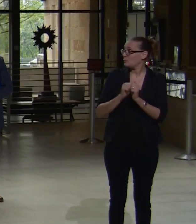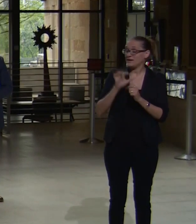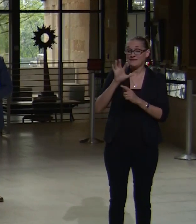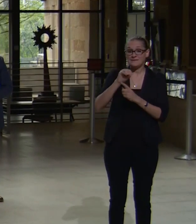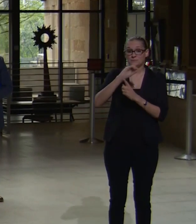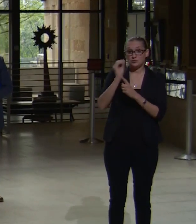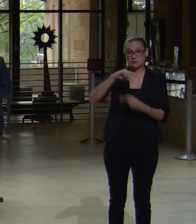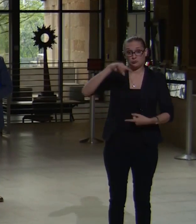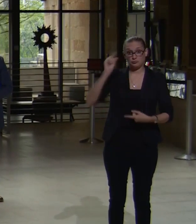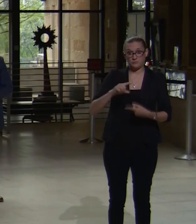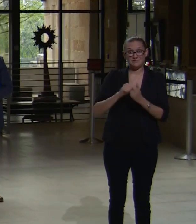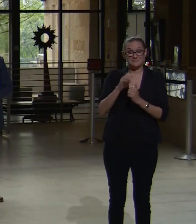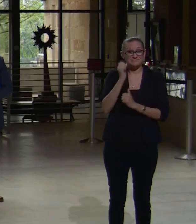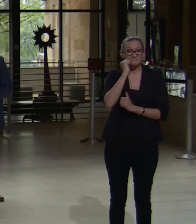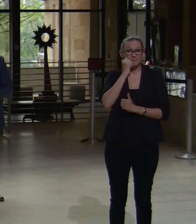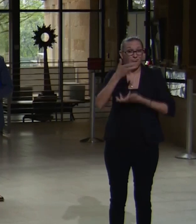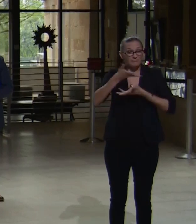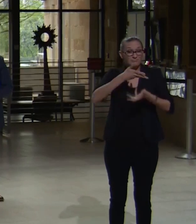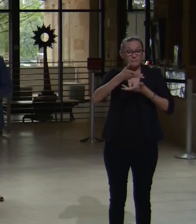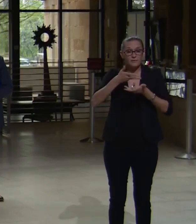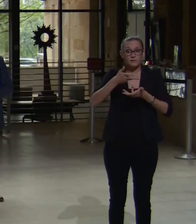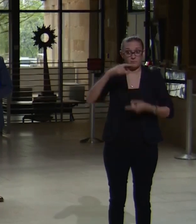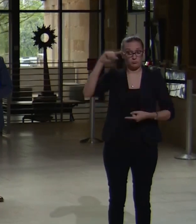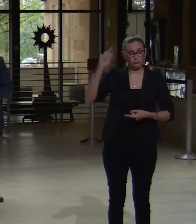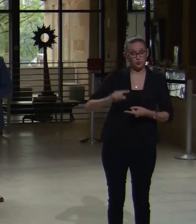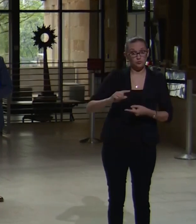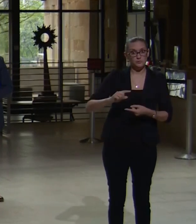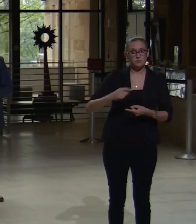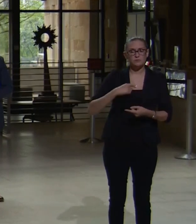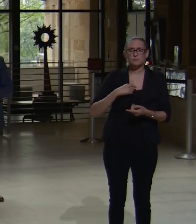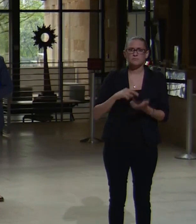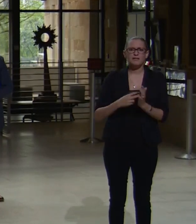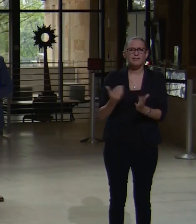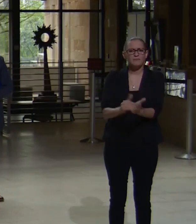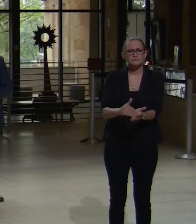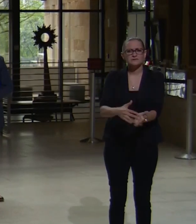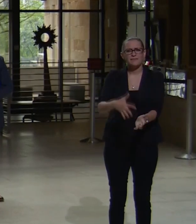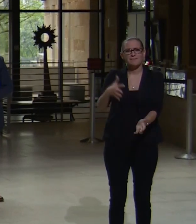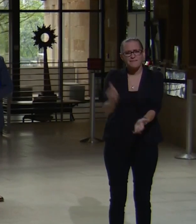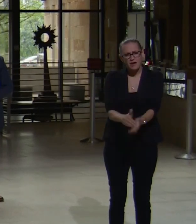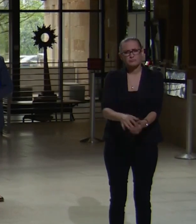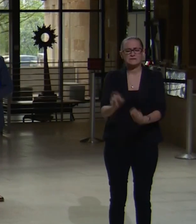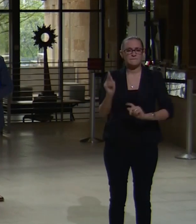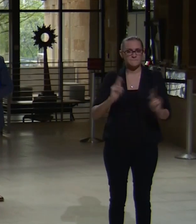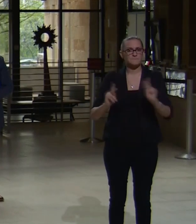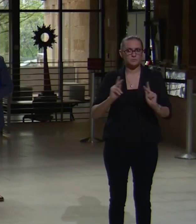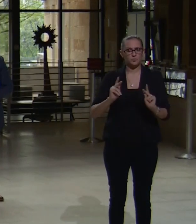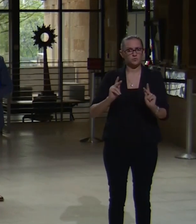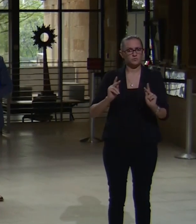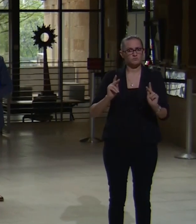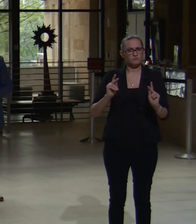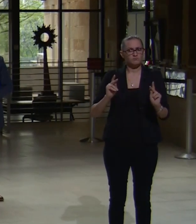50% reduction in daily contacts, we're talking about thousands and thousands of people